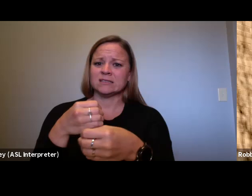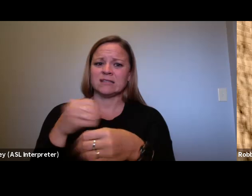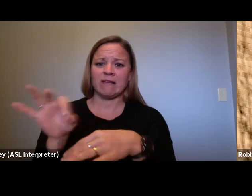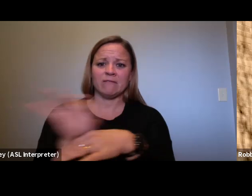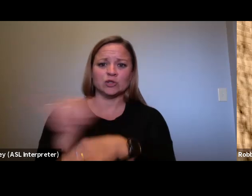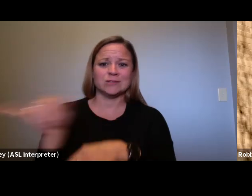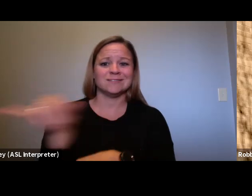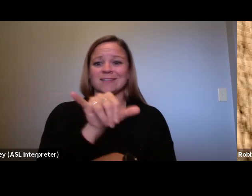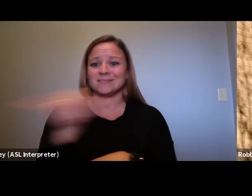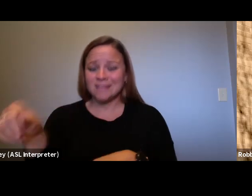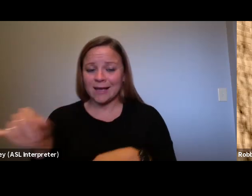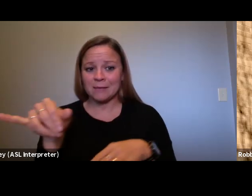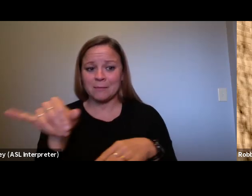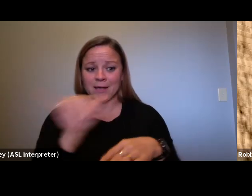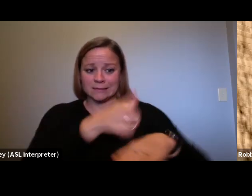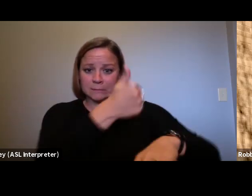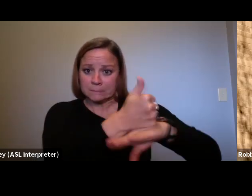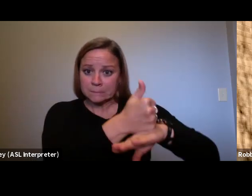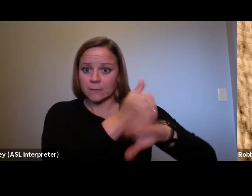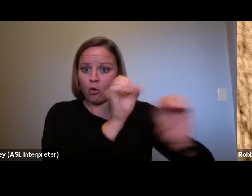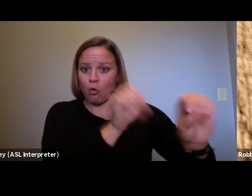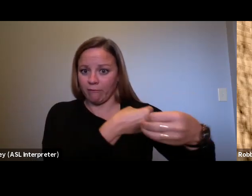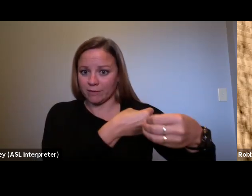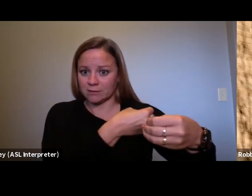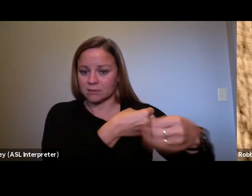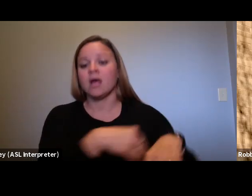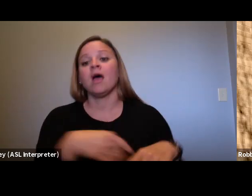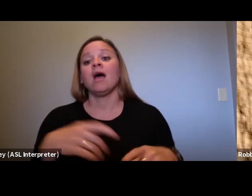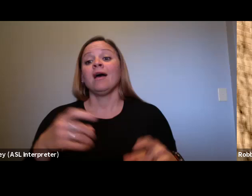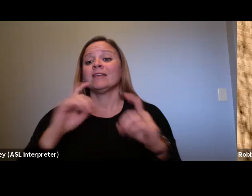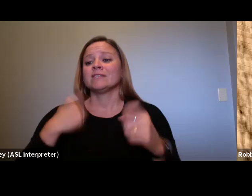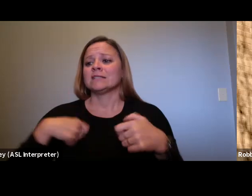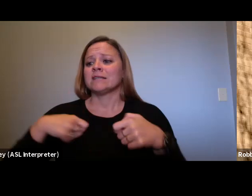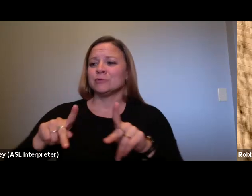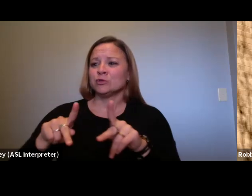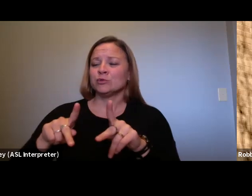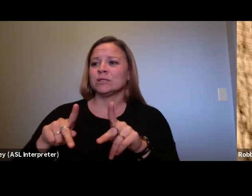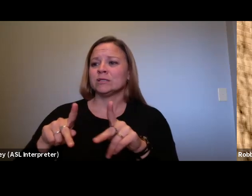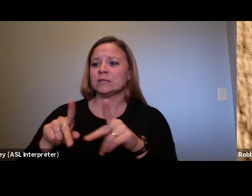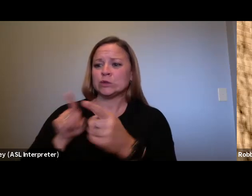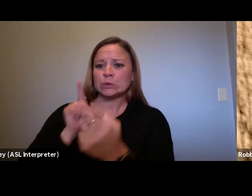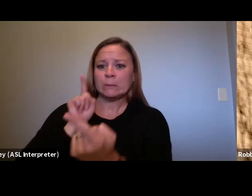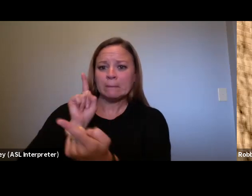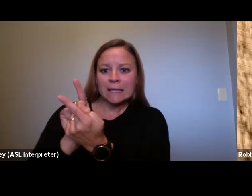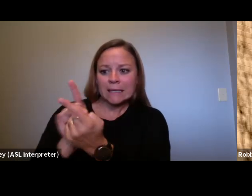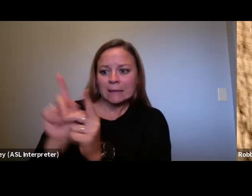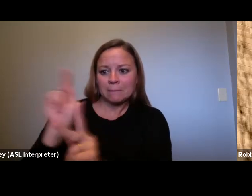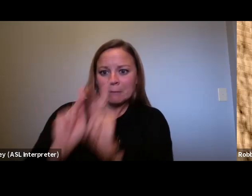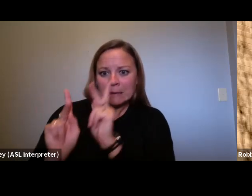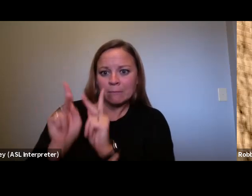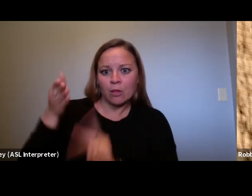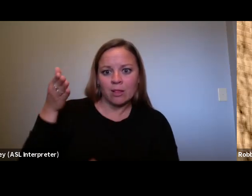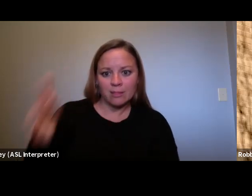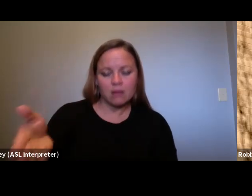our main office. And it gives us an opportunity to meet people where they are in the